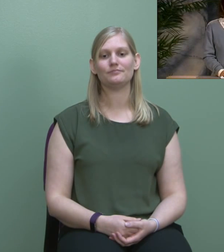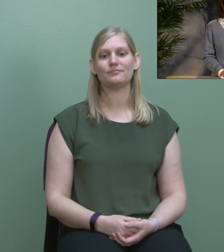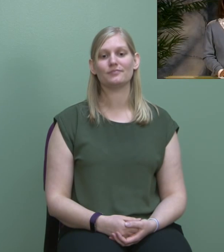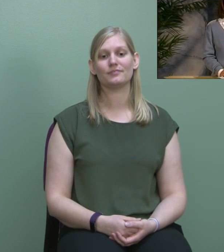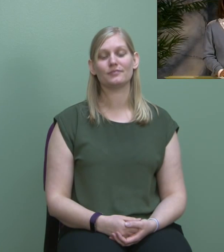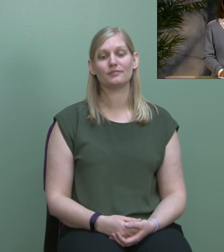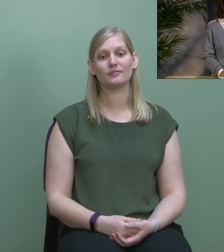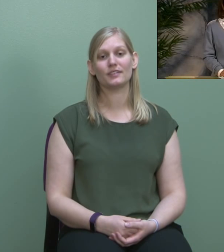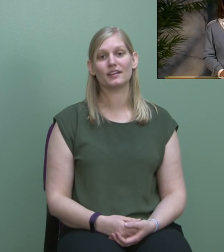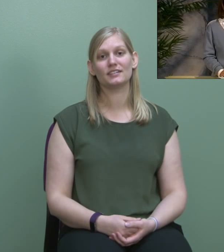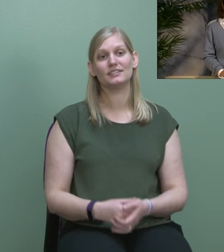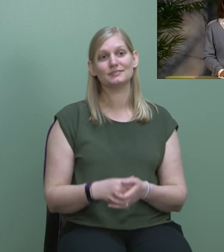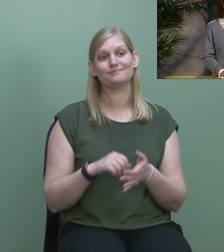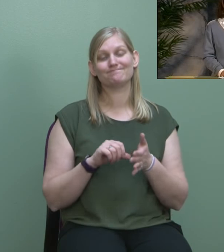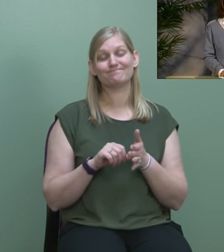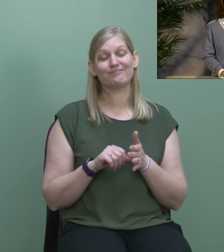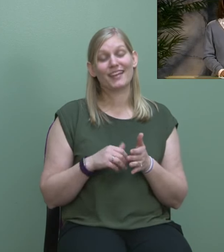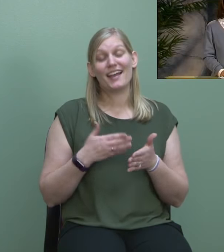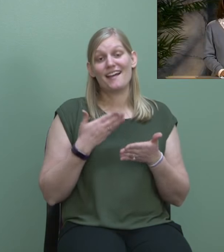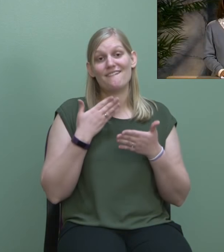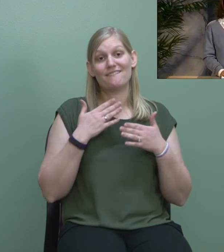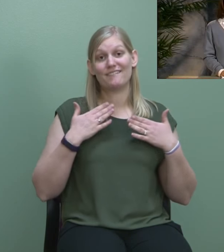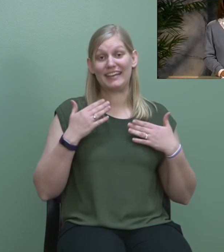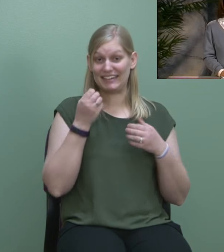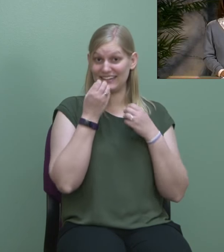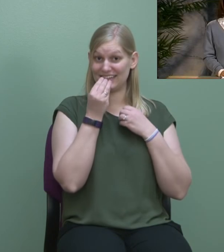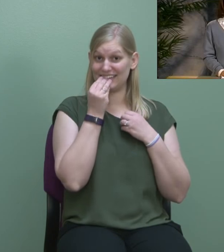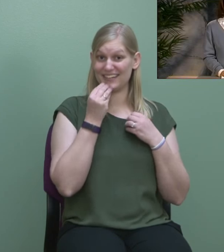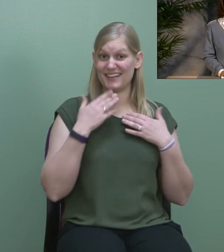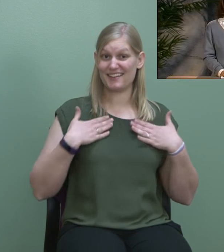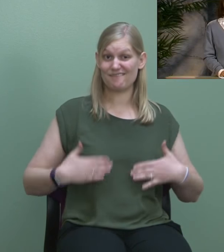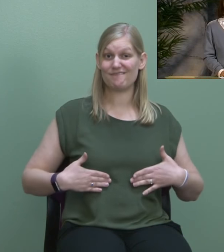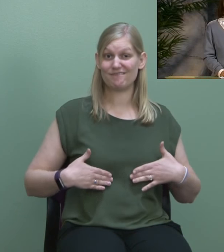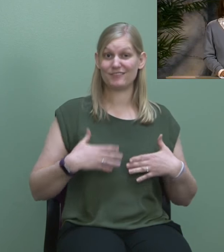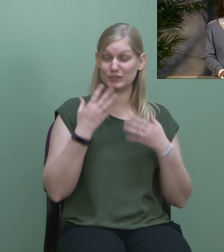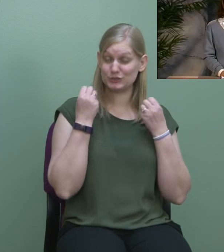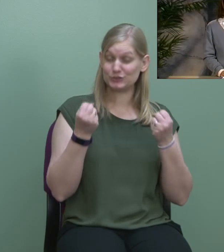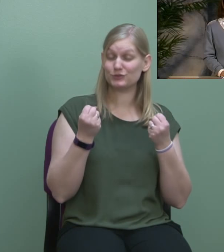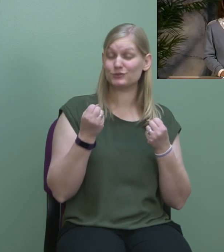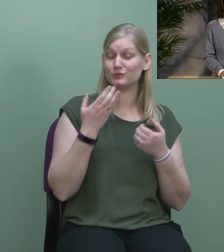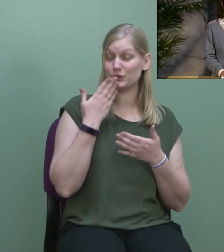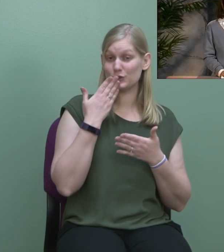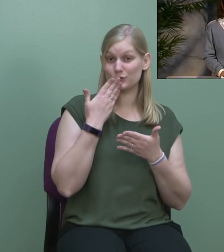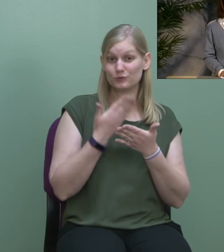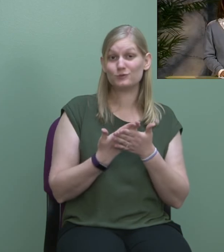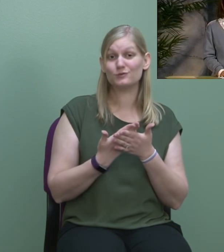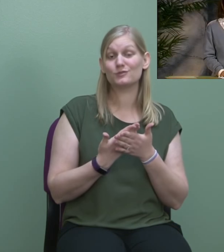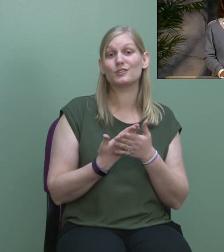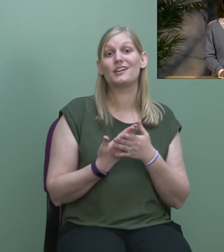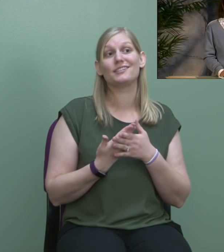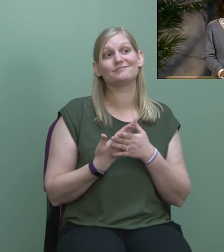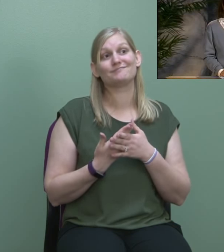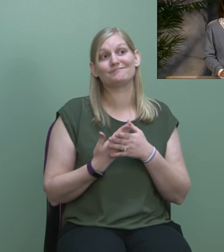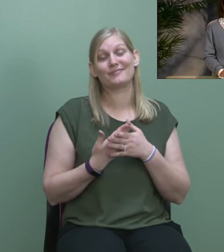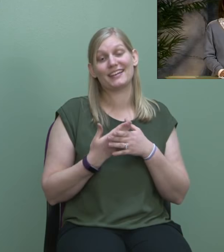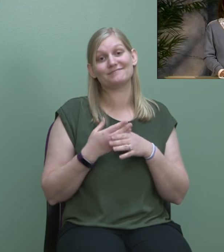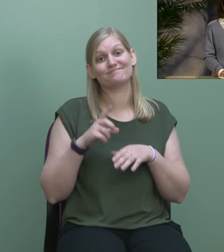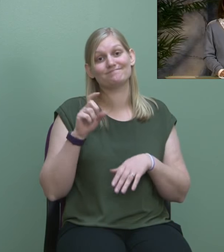healthy eating does take some thought, and to get used to the serving sizes of different foods, it will take some